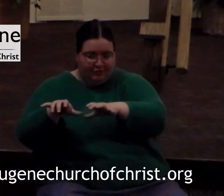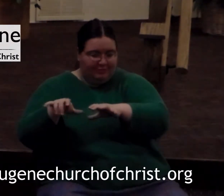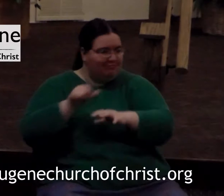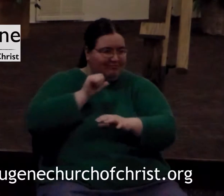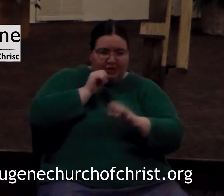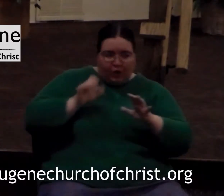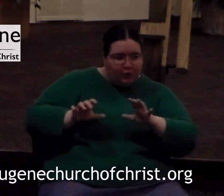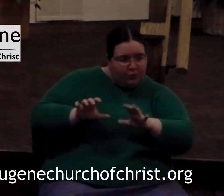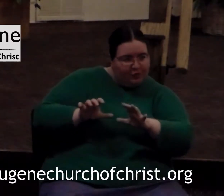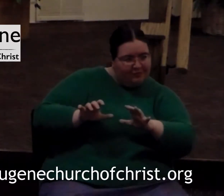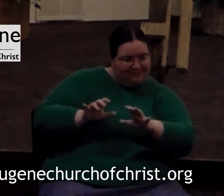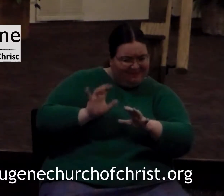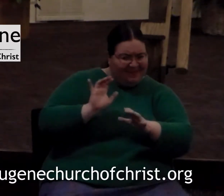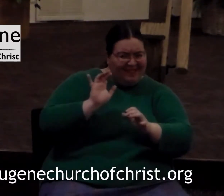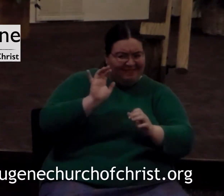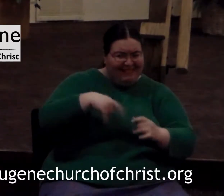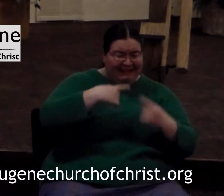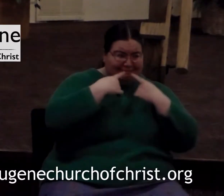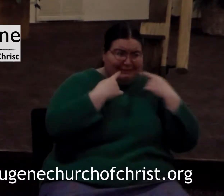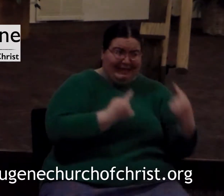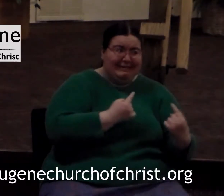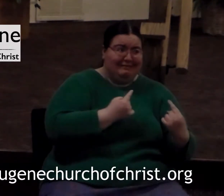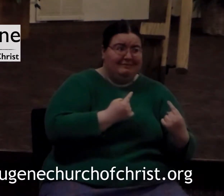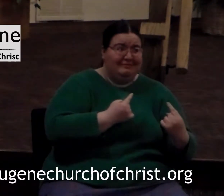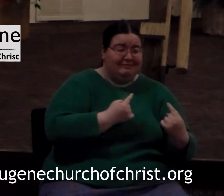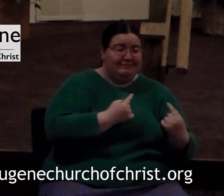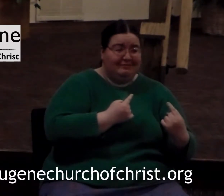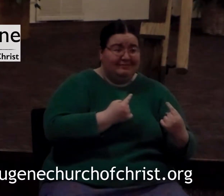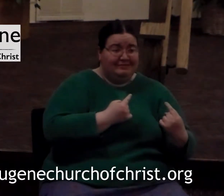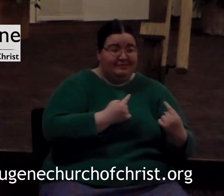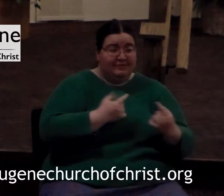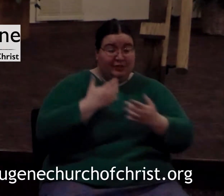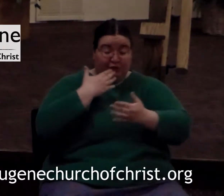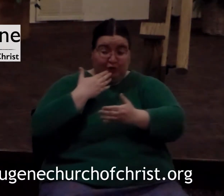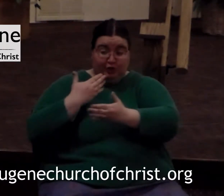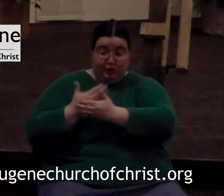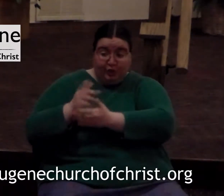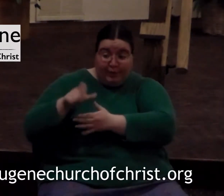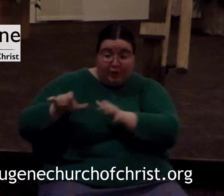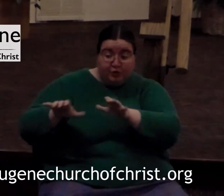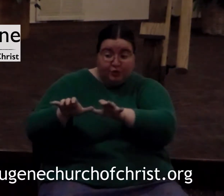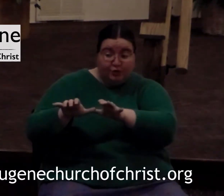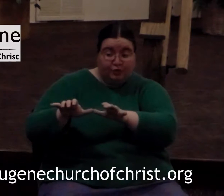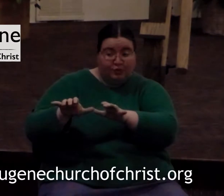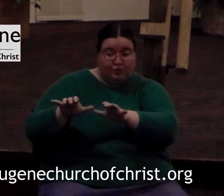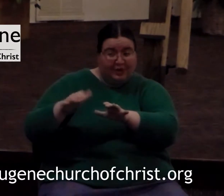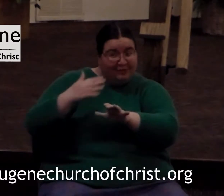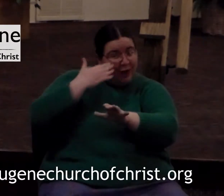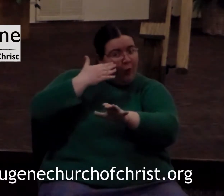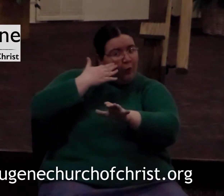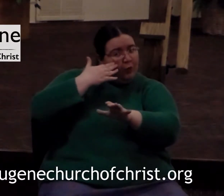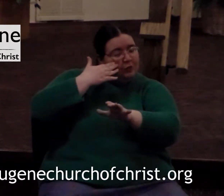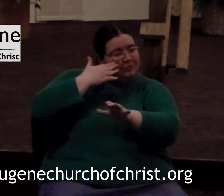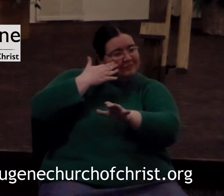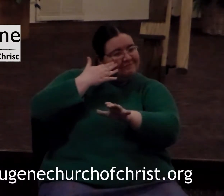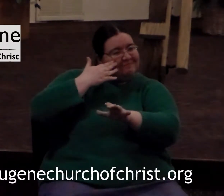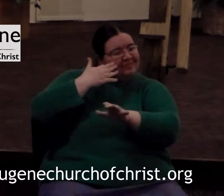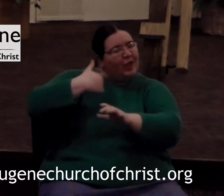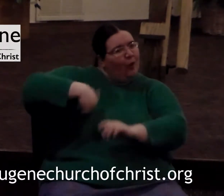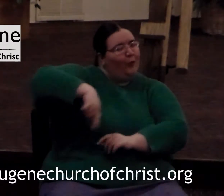is a sin for them. The good we ought to do, we know. And I think we all know this deep down. We try to talk ourselves out of it, we try